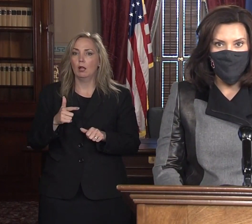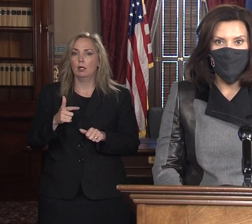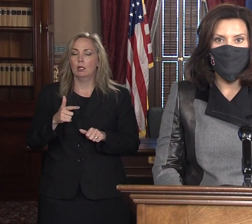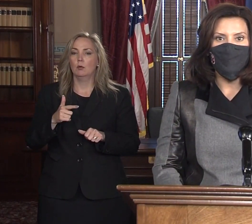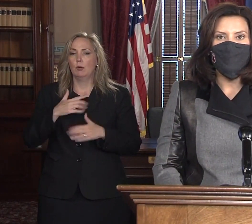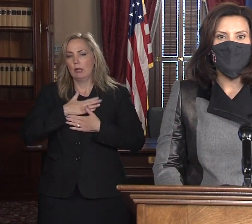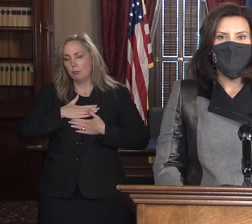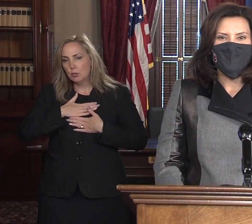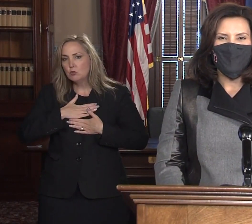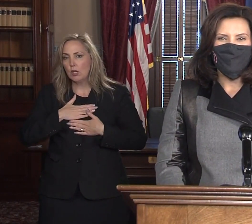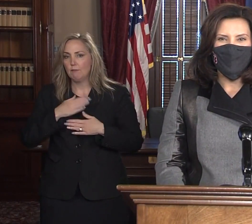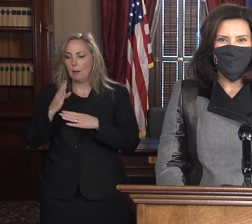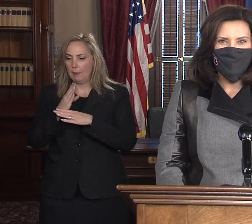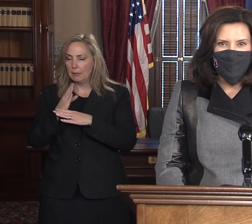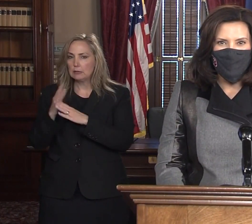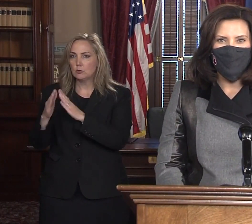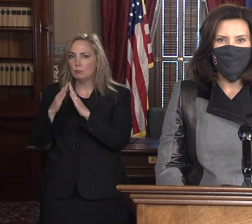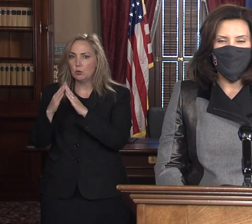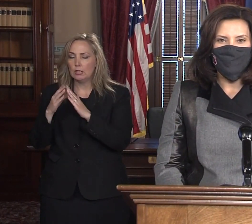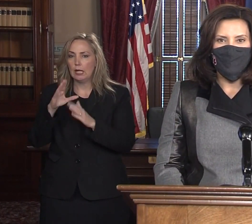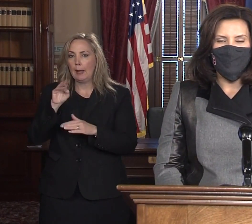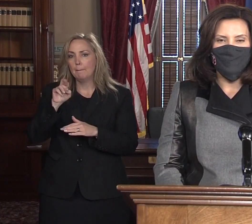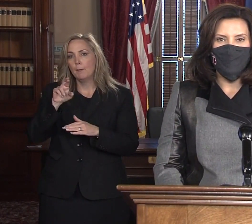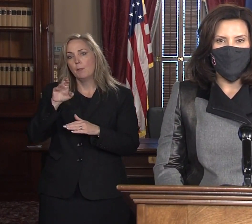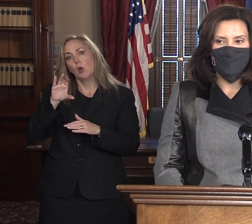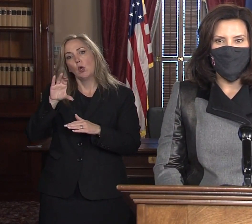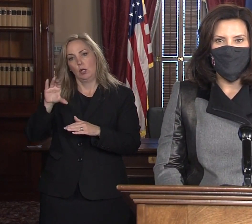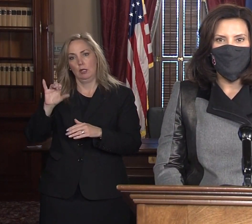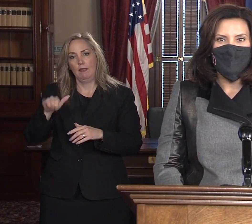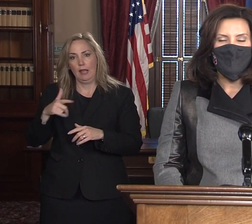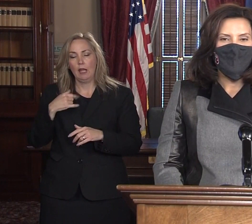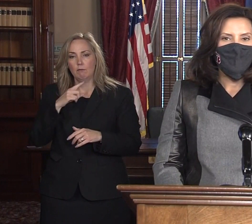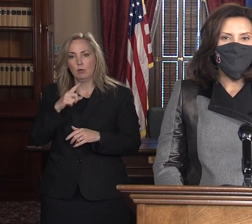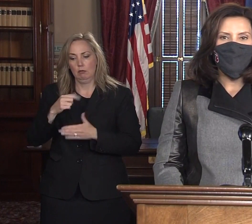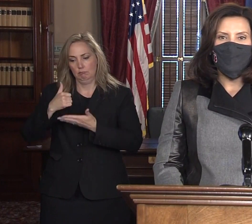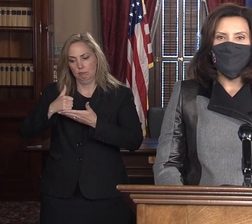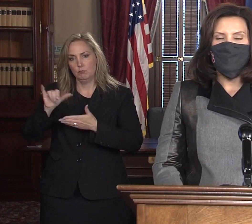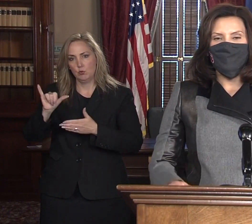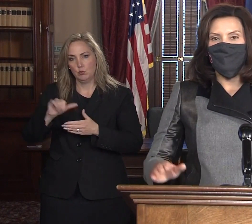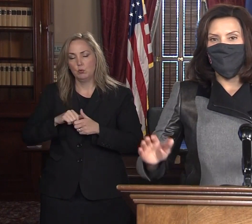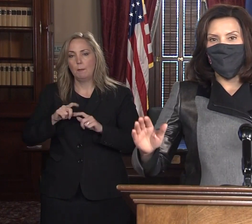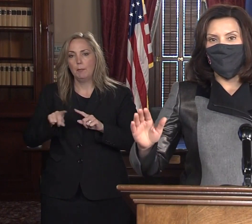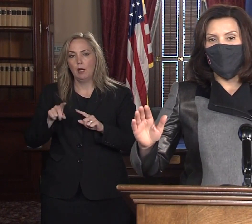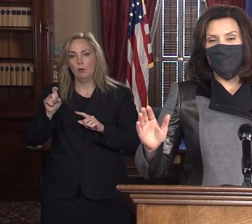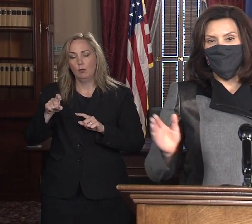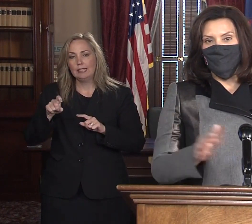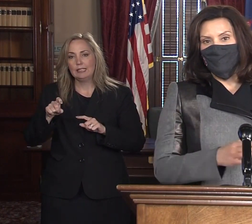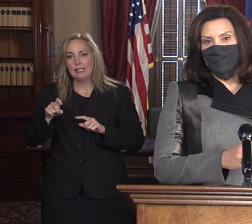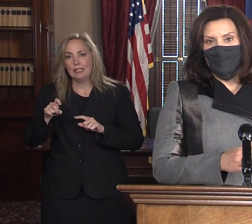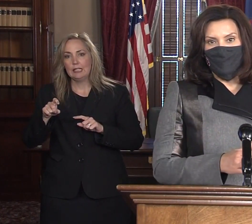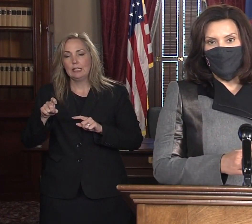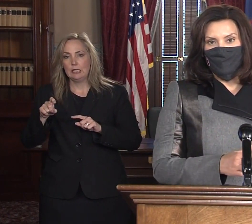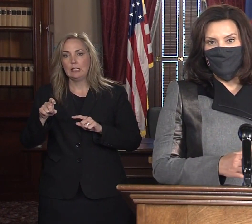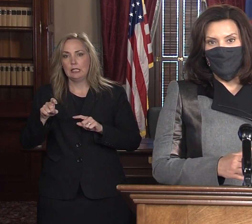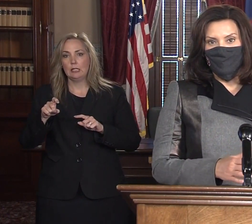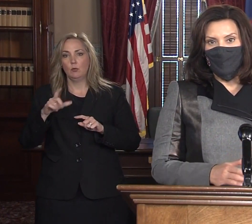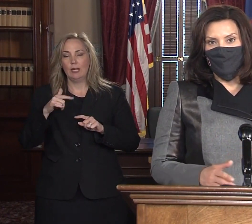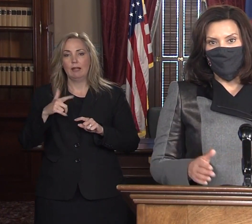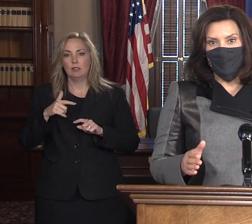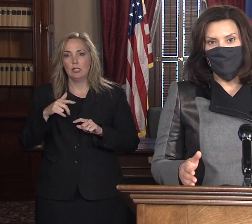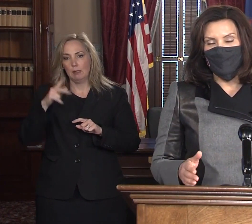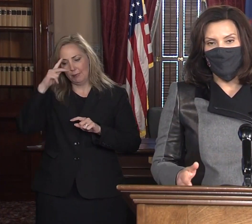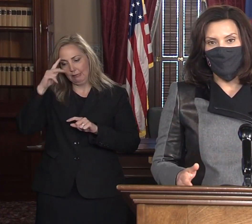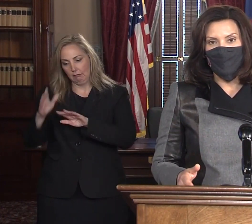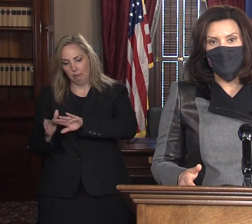business community and the MERC, which has weighed in. We've got to get the partisanship out of the conversation